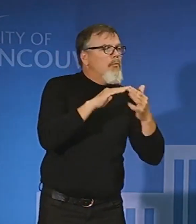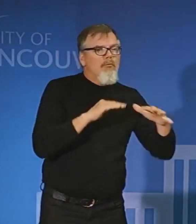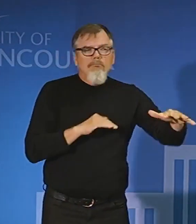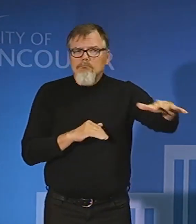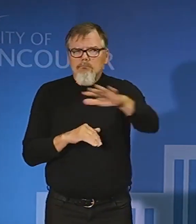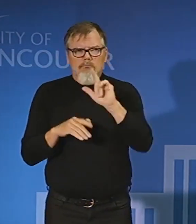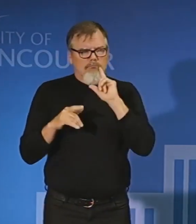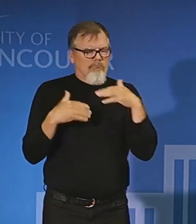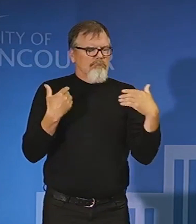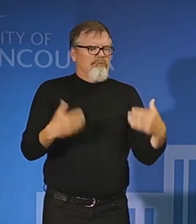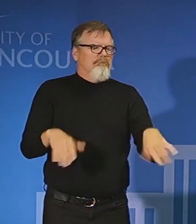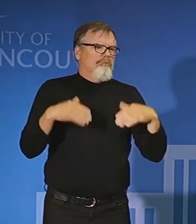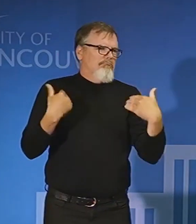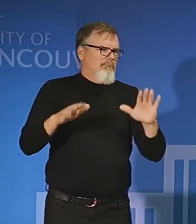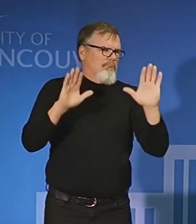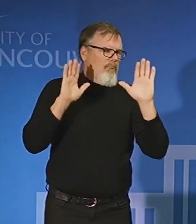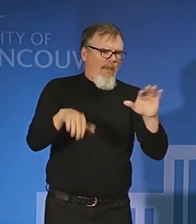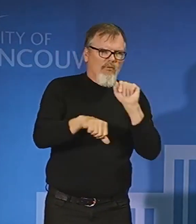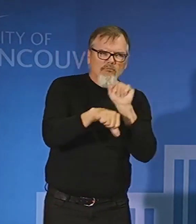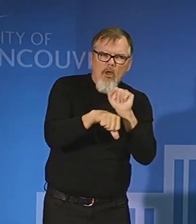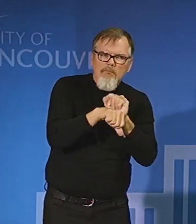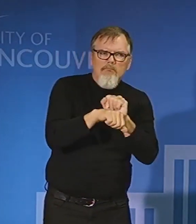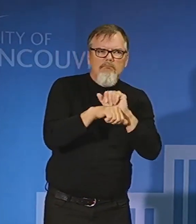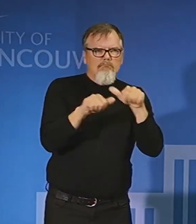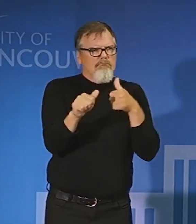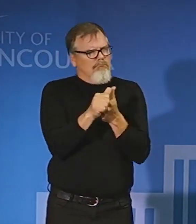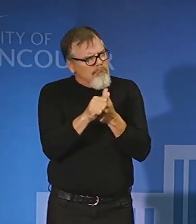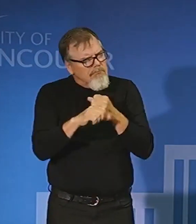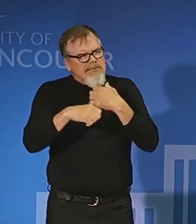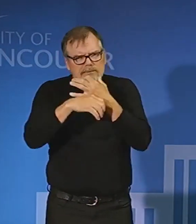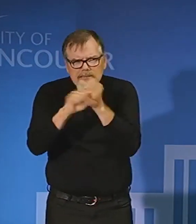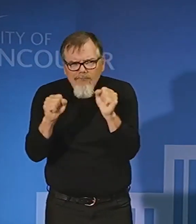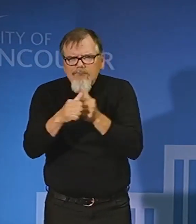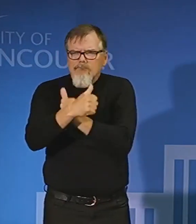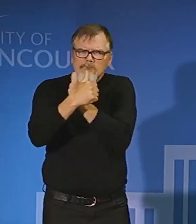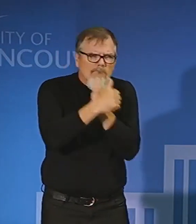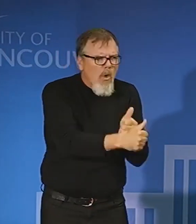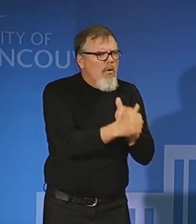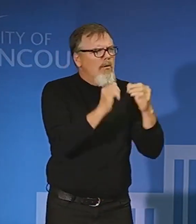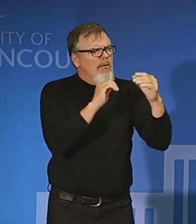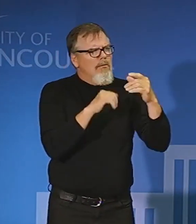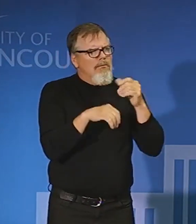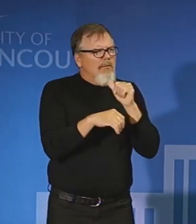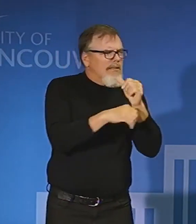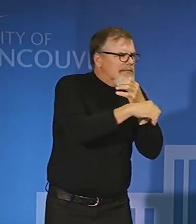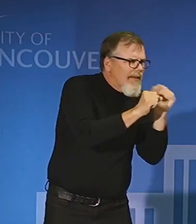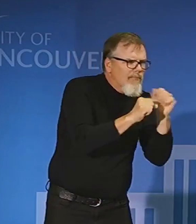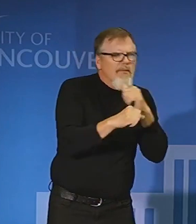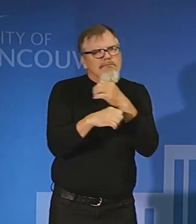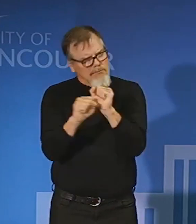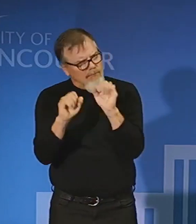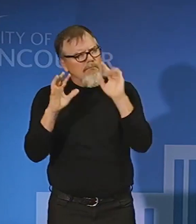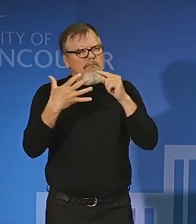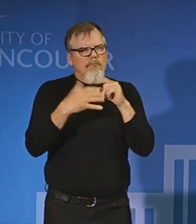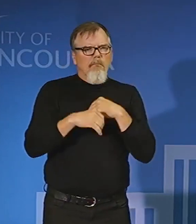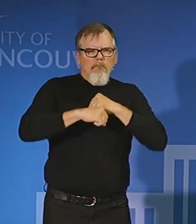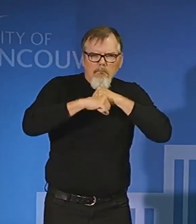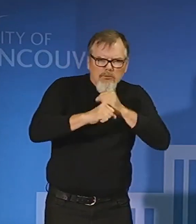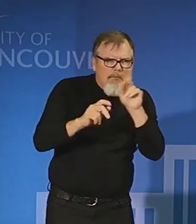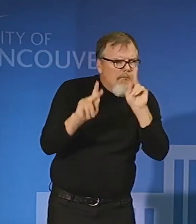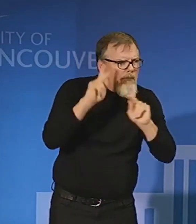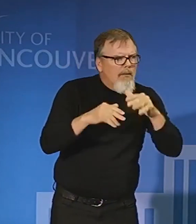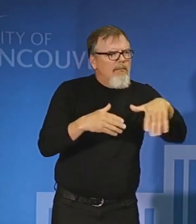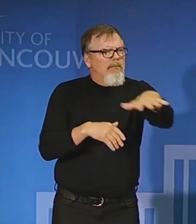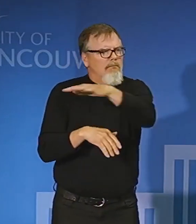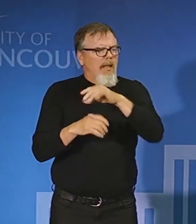a really good job about ensuring that when they do reopen, they're following WorkSafe guidance. They're doing so in a manner that both protects the public and protects their